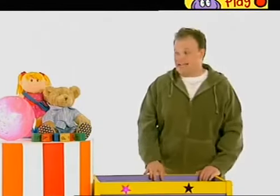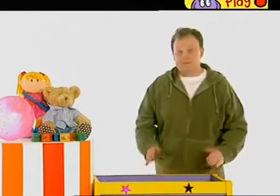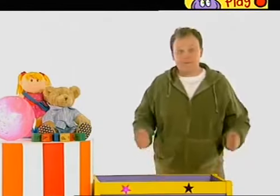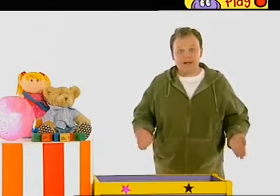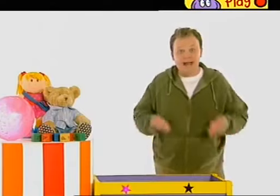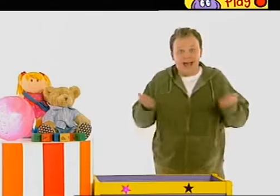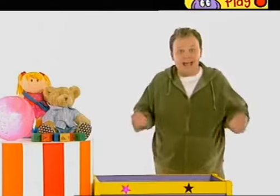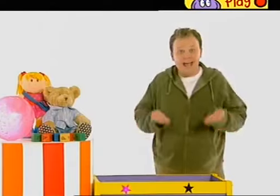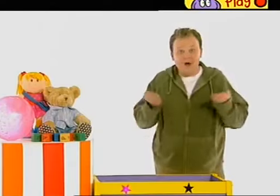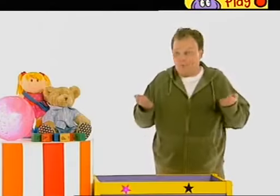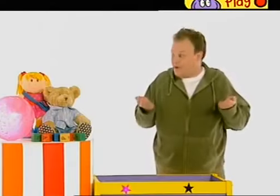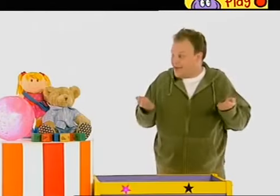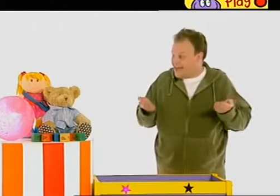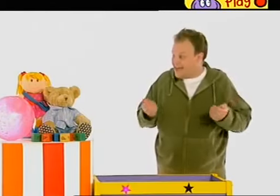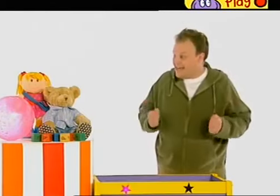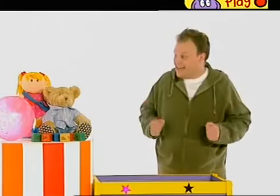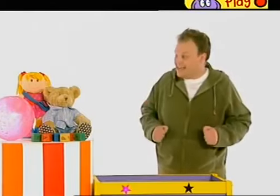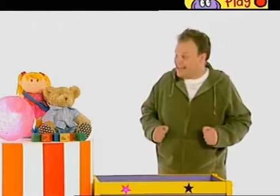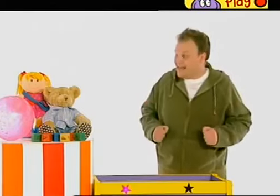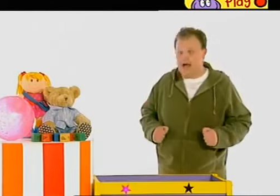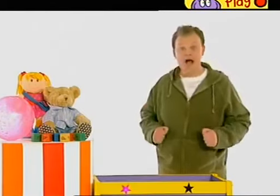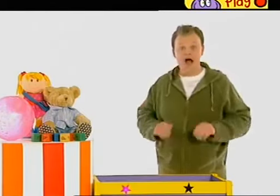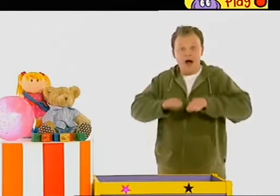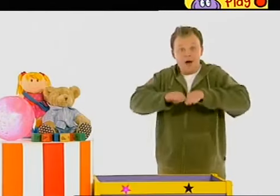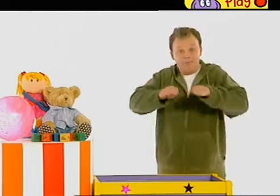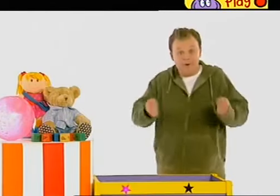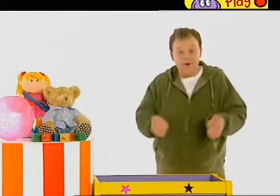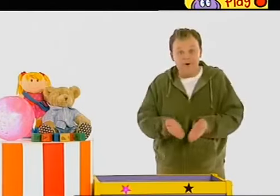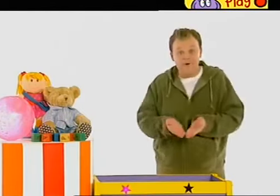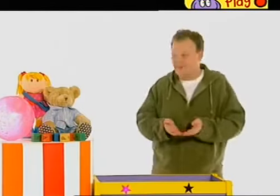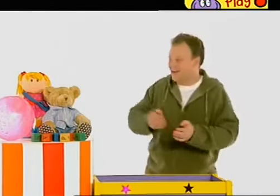Let's play with a ball.